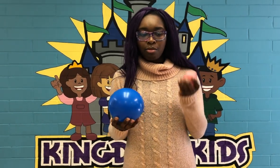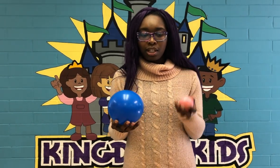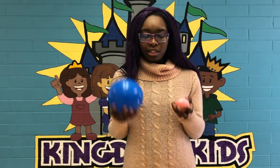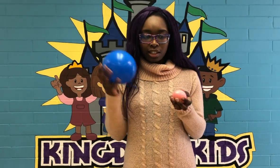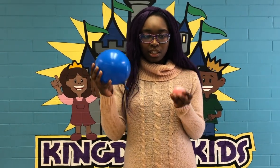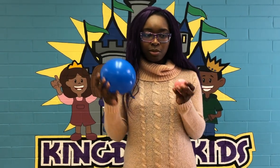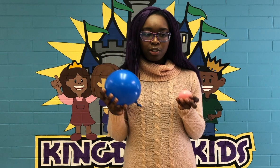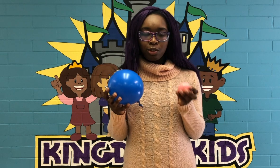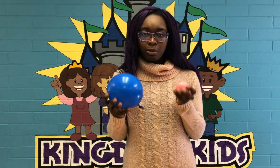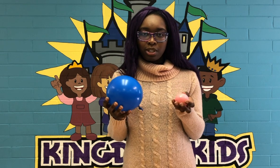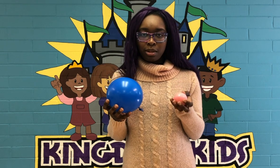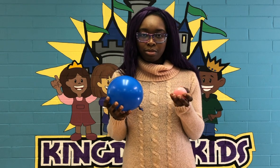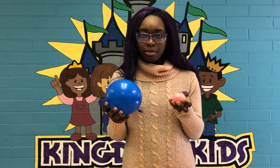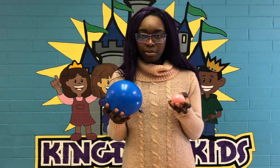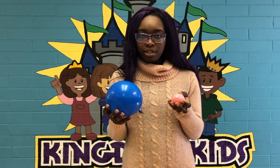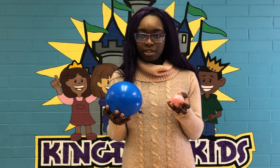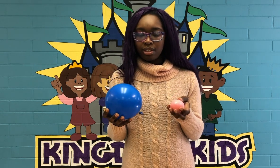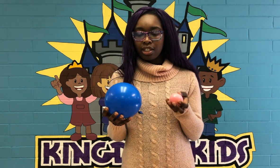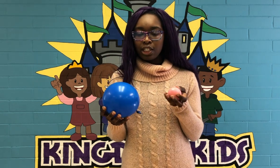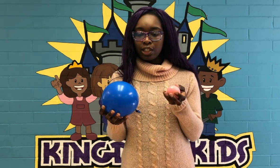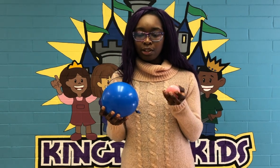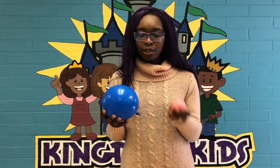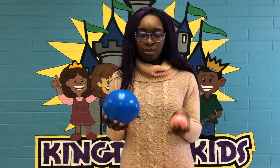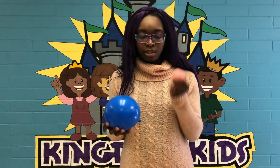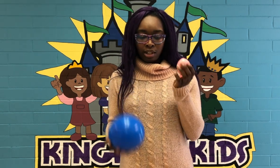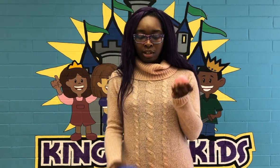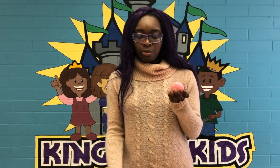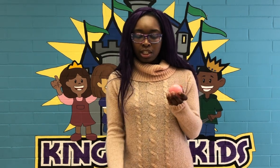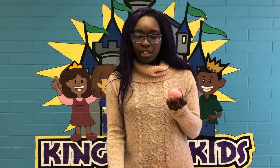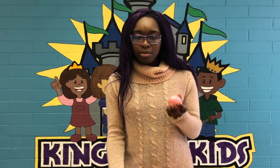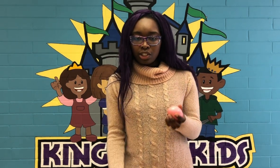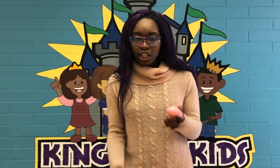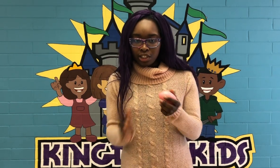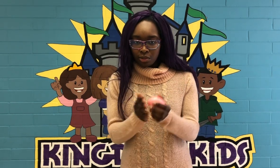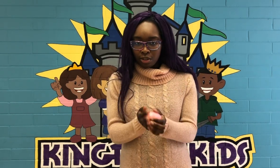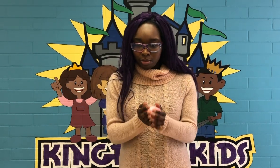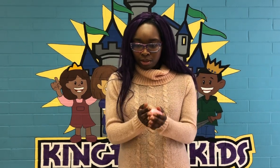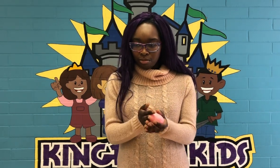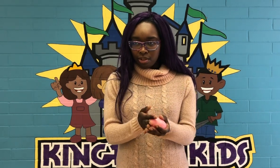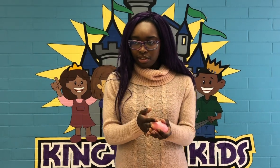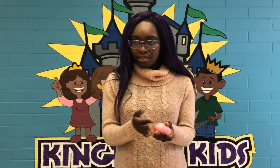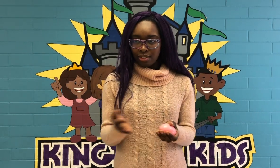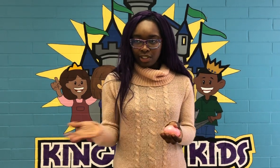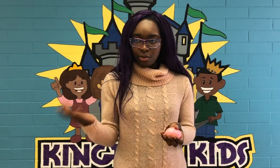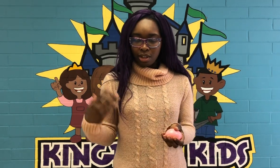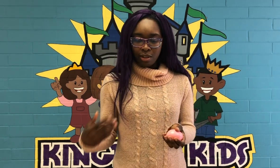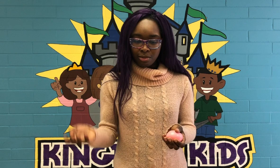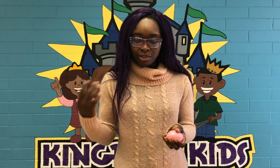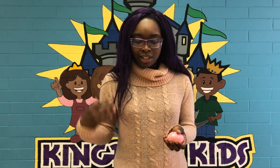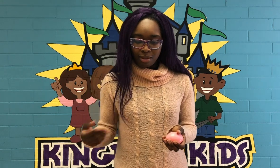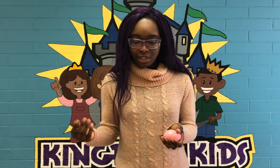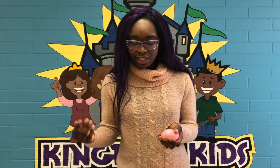But these balloons represent people. So we need to be gentle with people. So my helper will come and